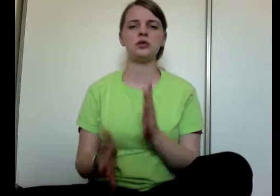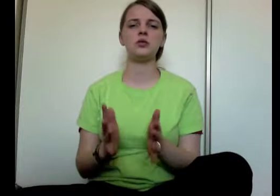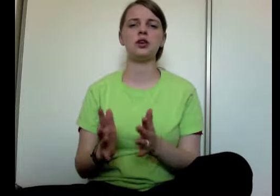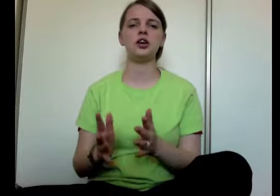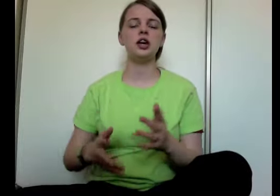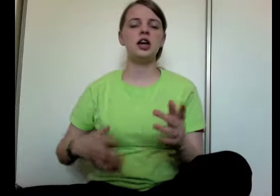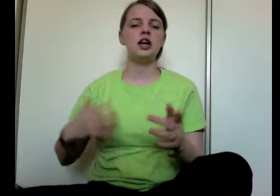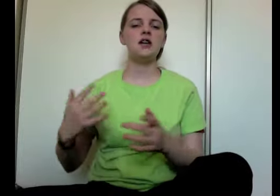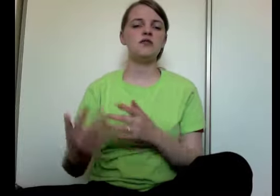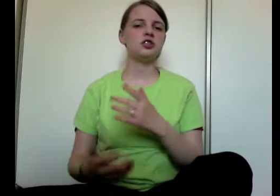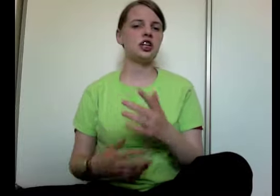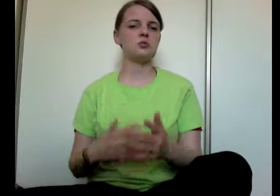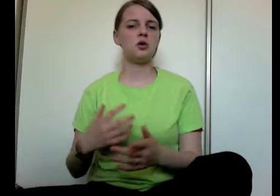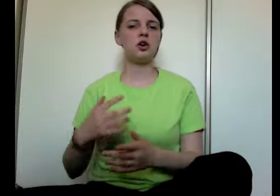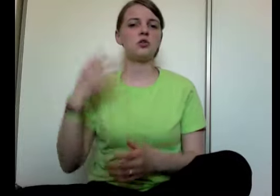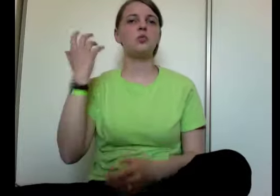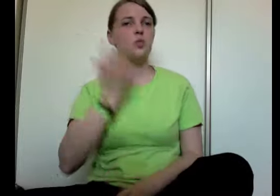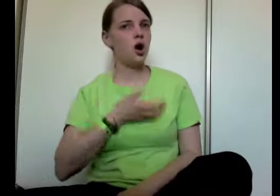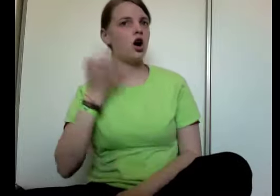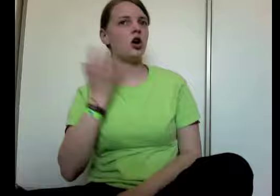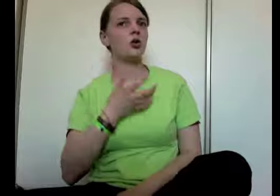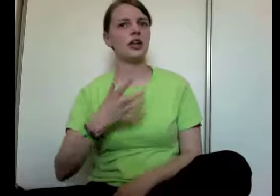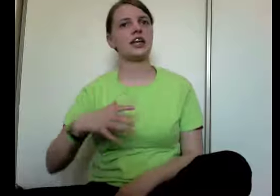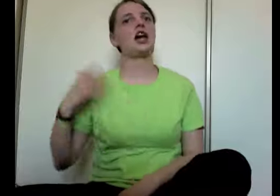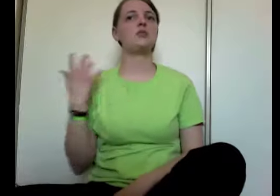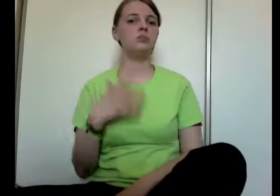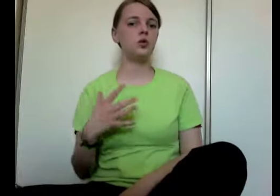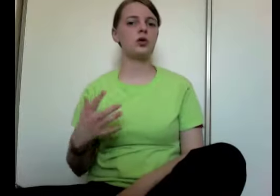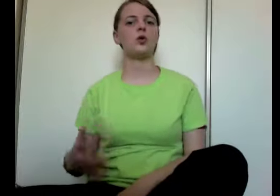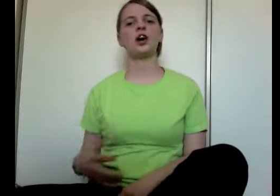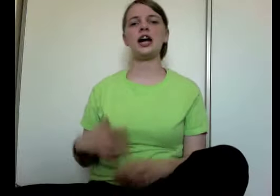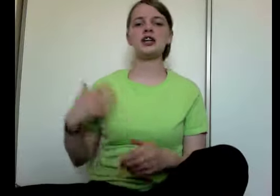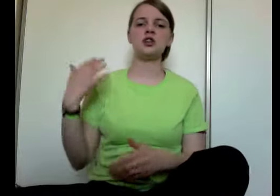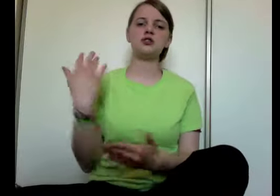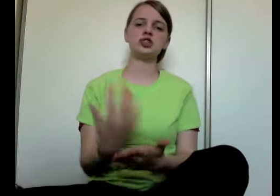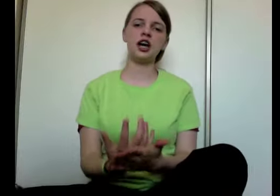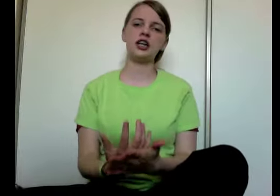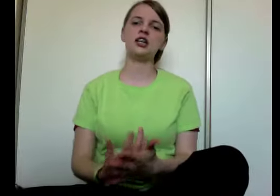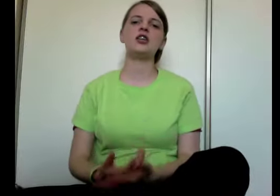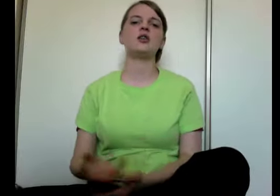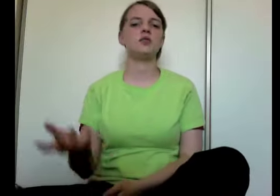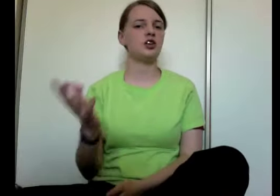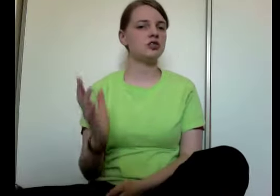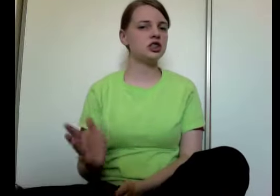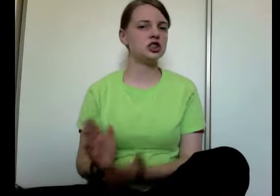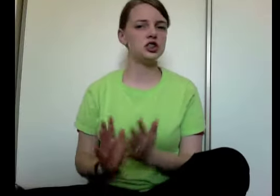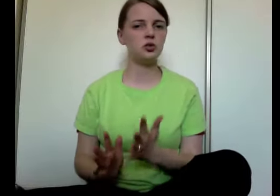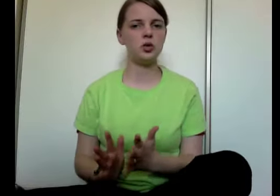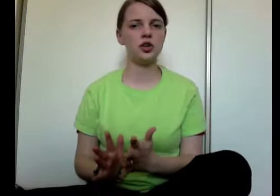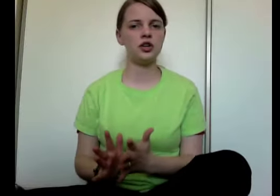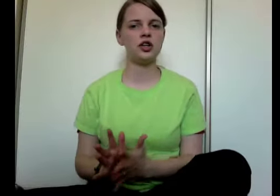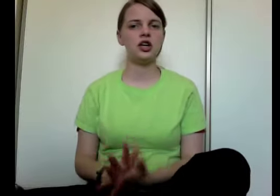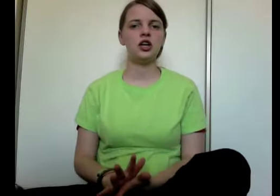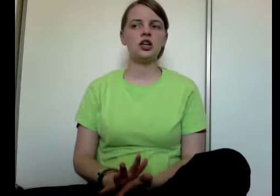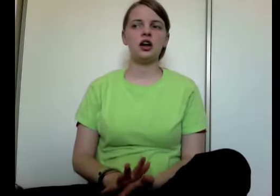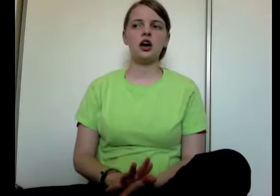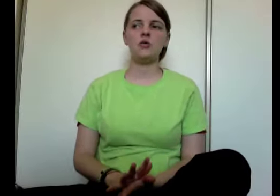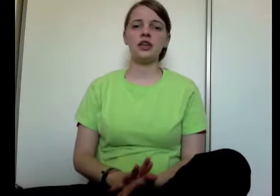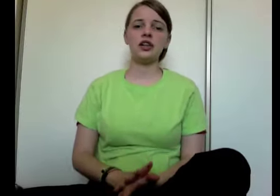want to emphasize more on whoa, like add more or add another sign in there. I'm not really sure. That's